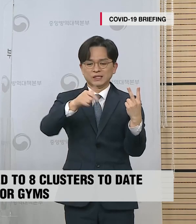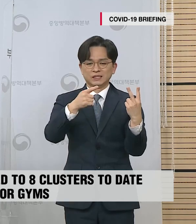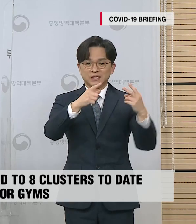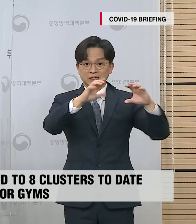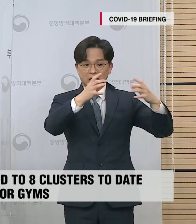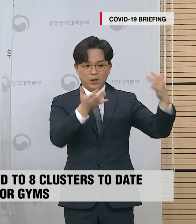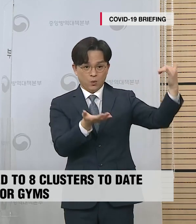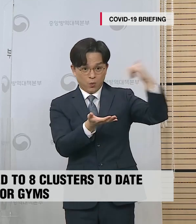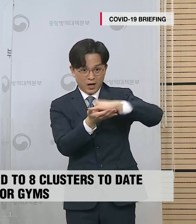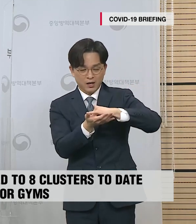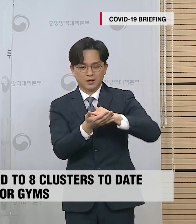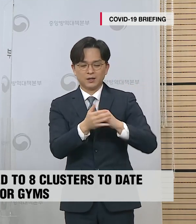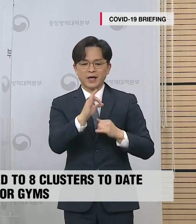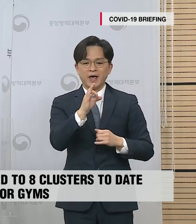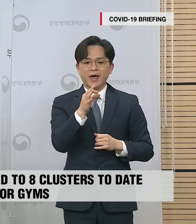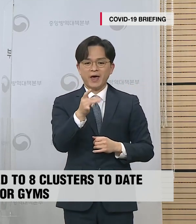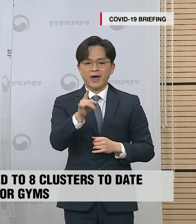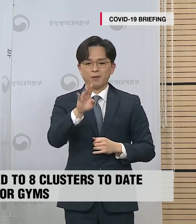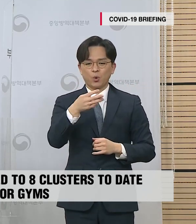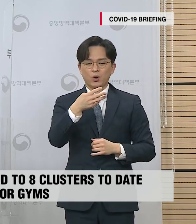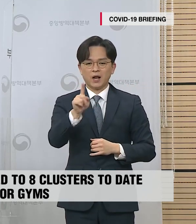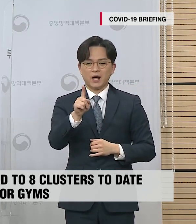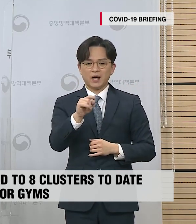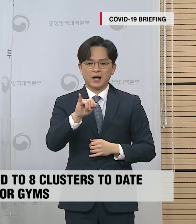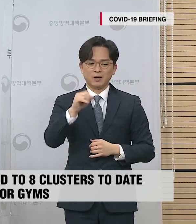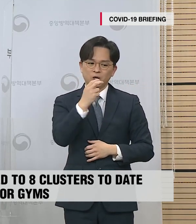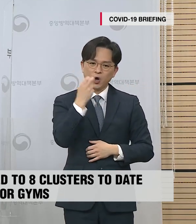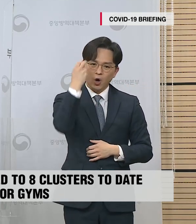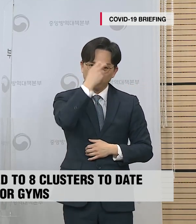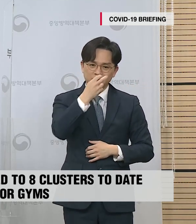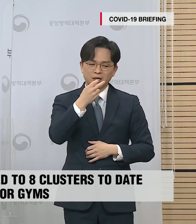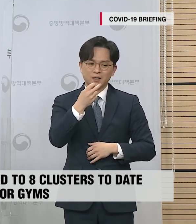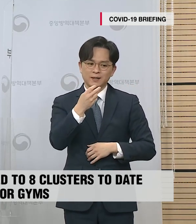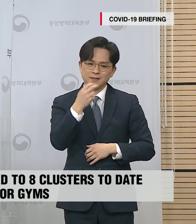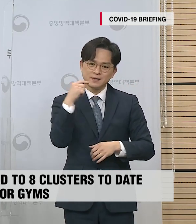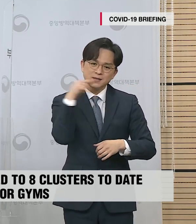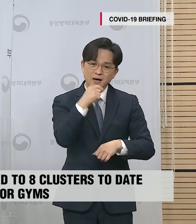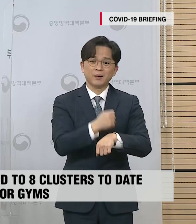Guinea. So we ask for you to also take particular precautions